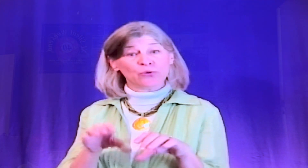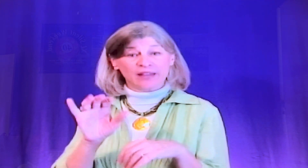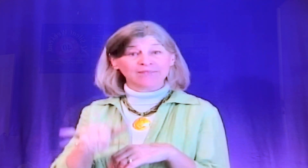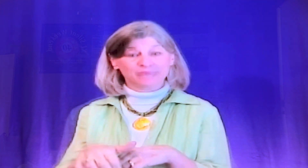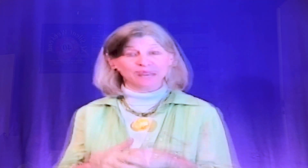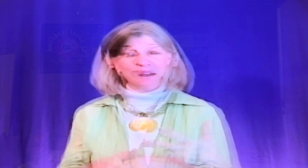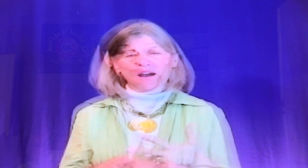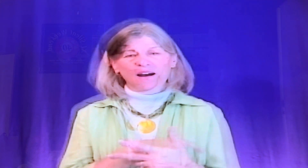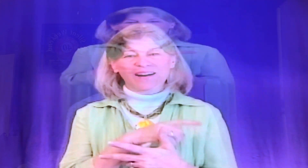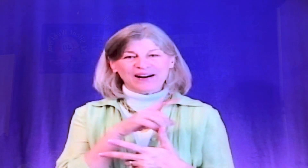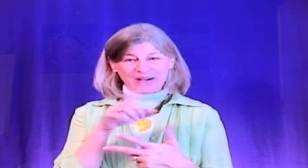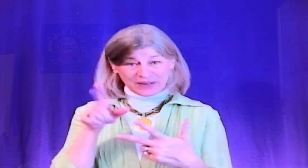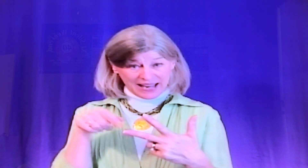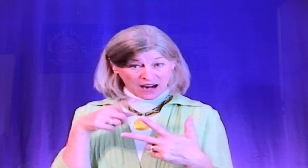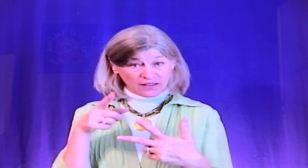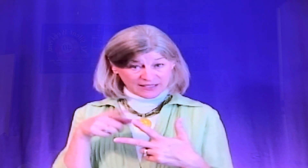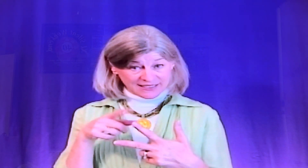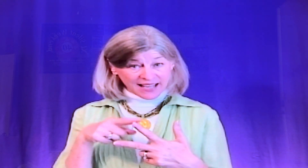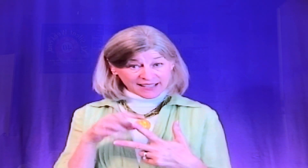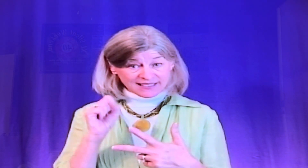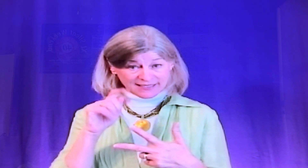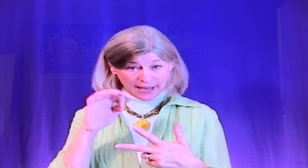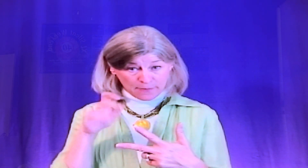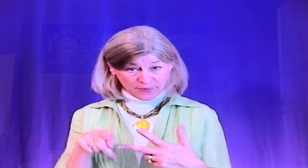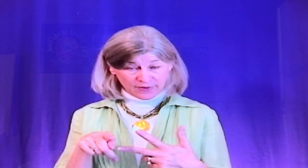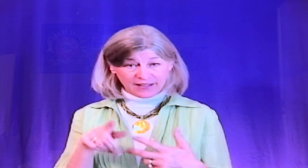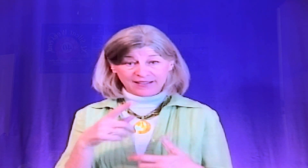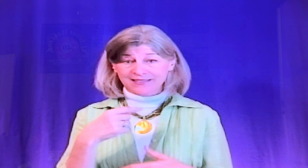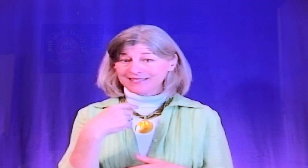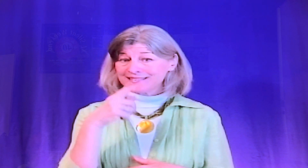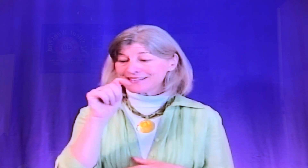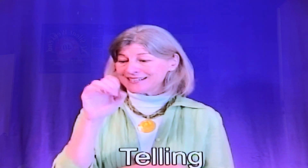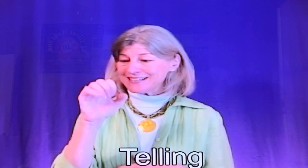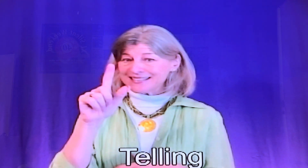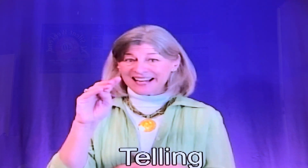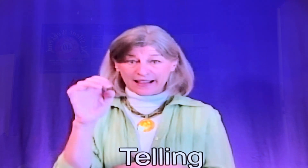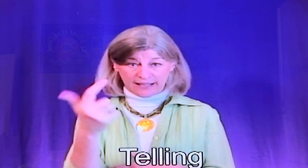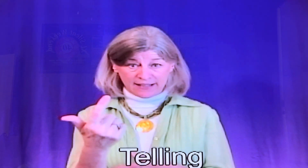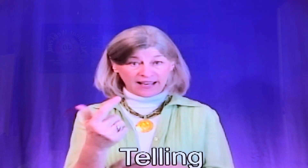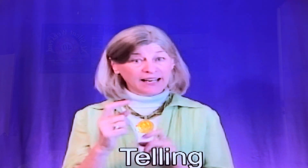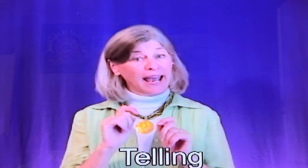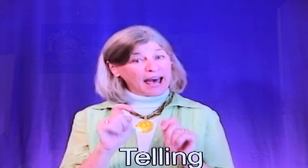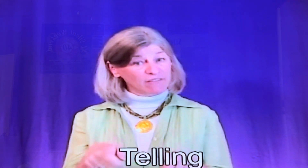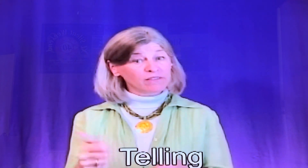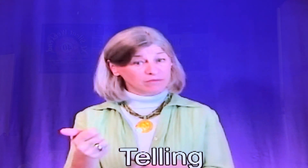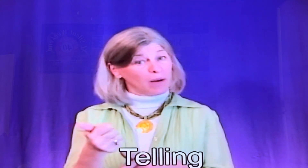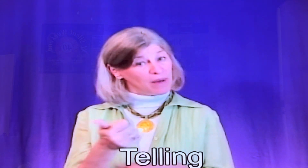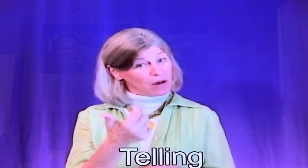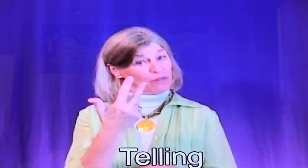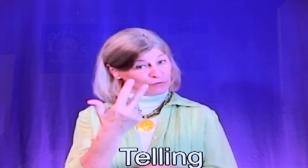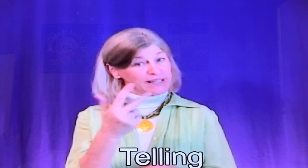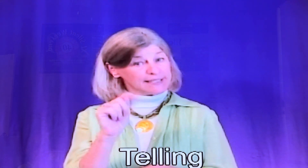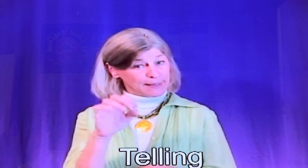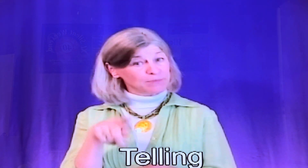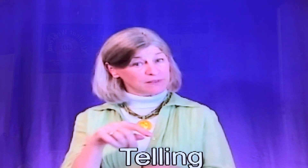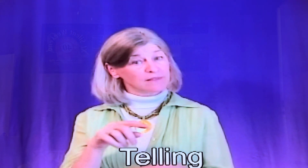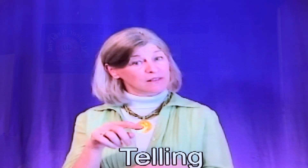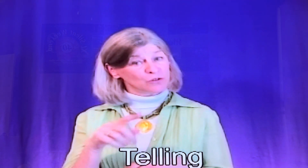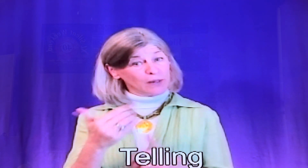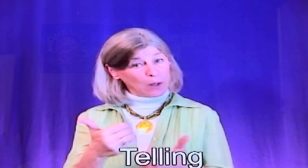that. Okay, on the second step is telling, and I have about 3 tips to help